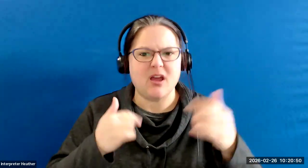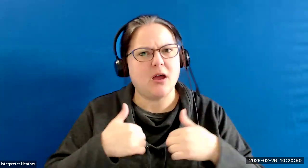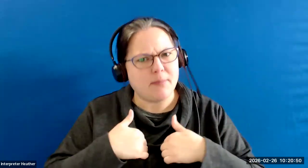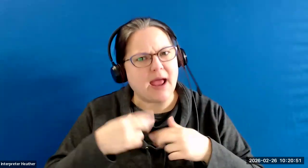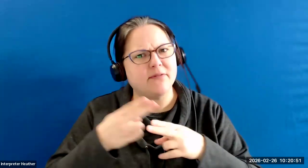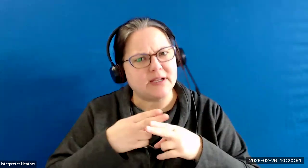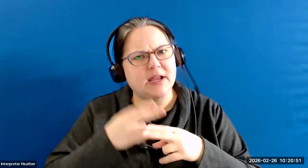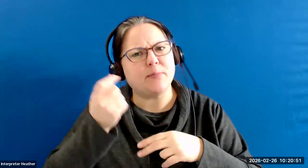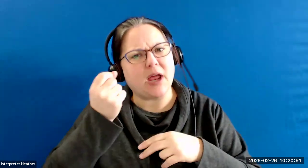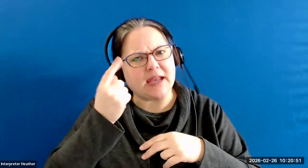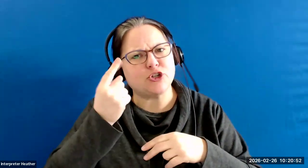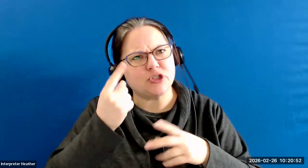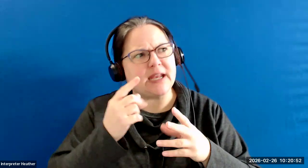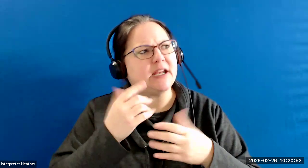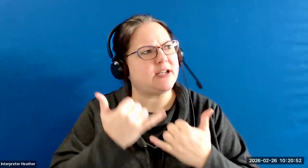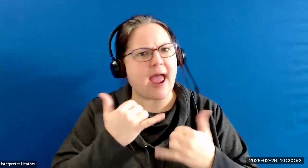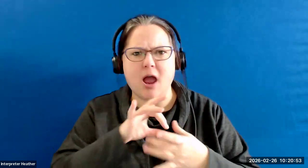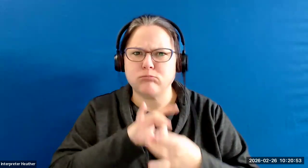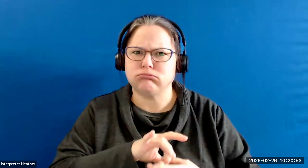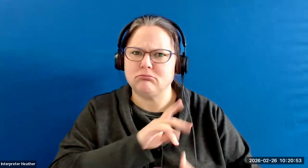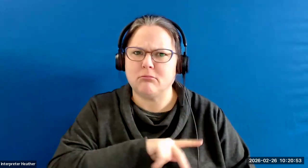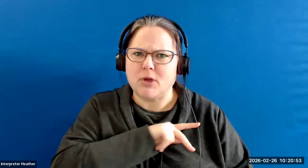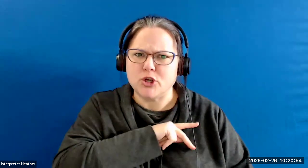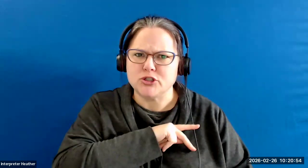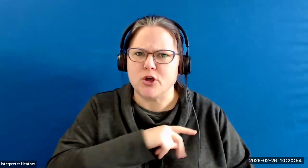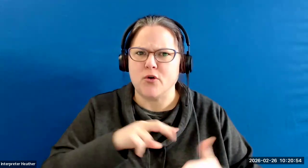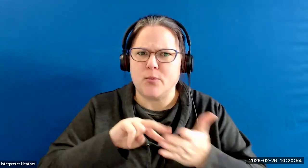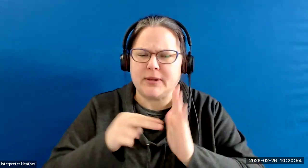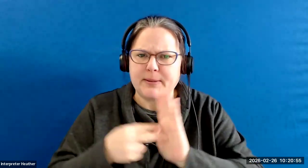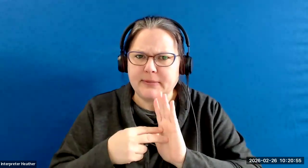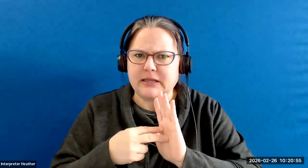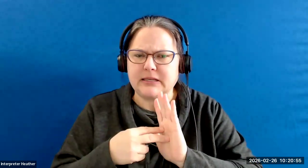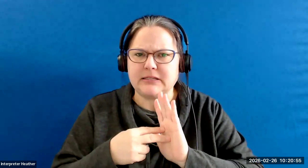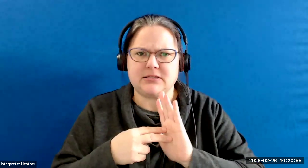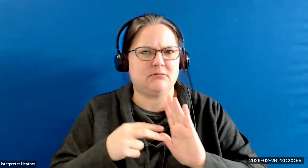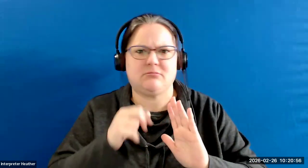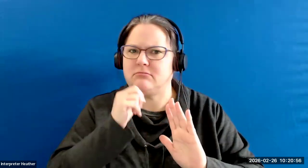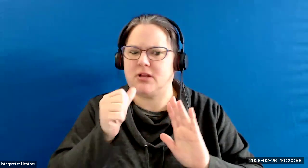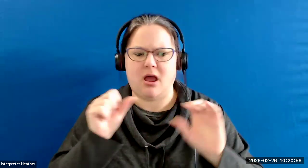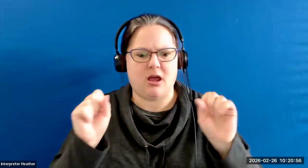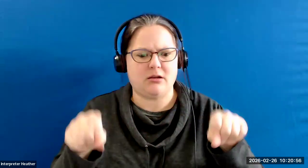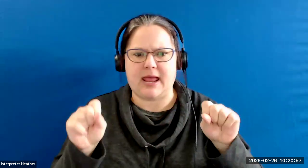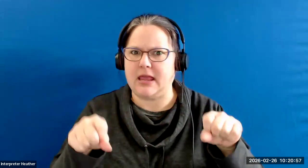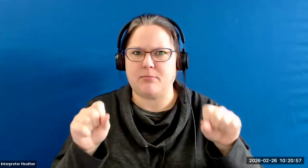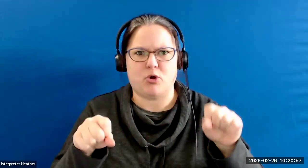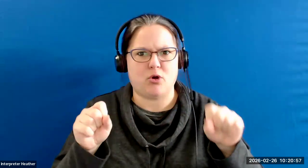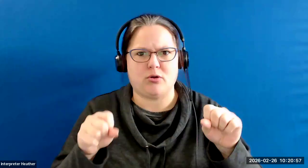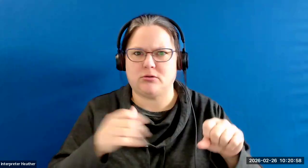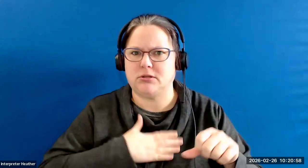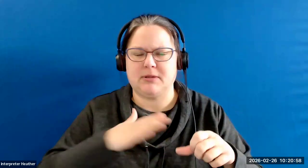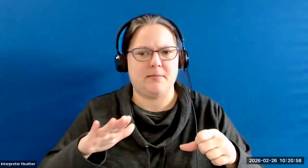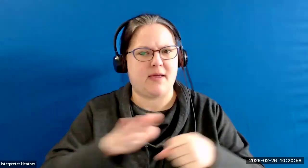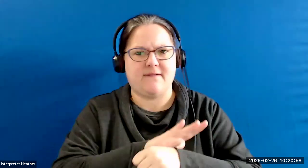understanding more personal of what it's like to be not able to be at my